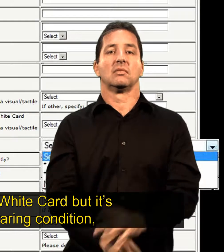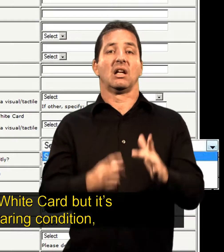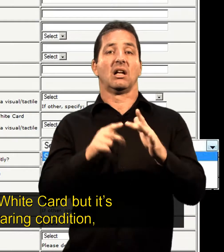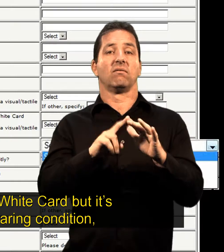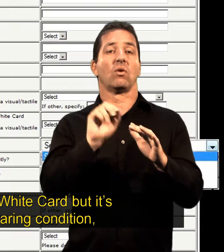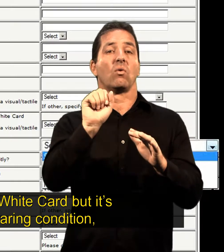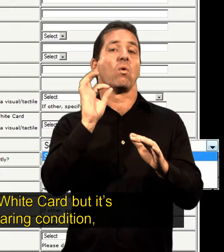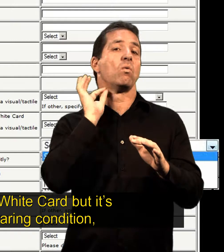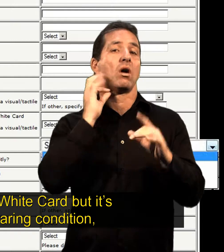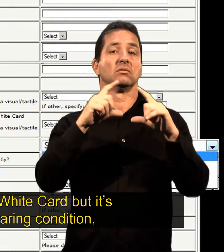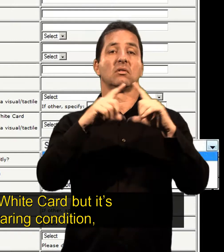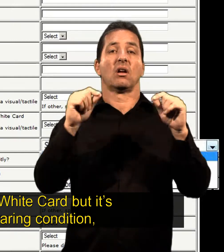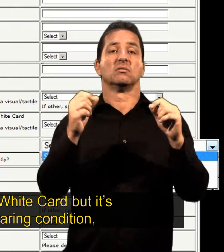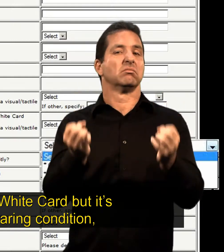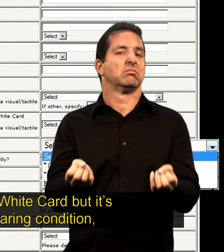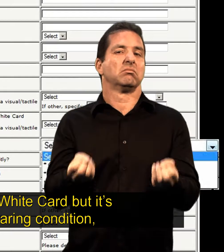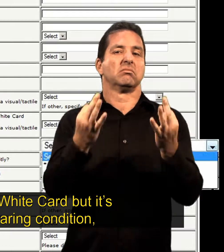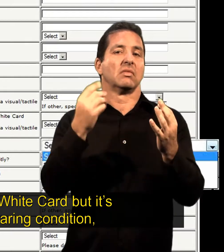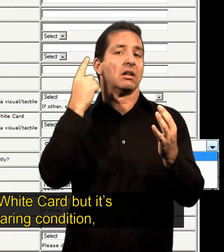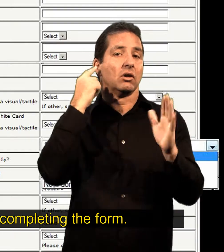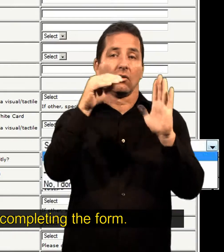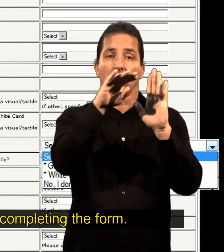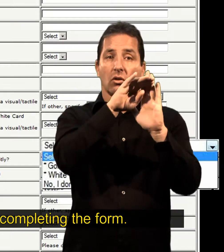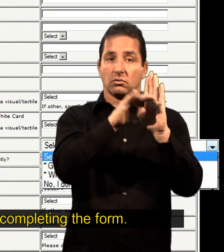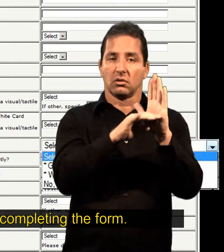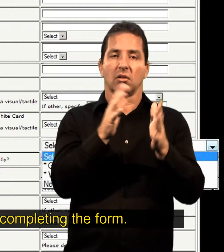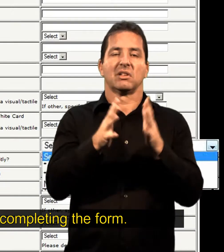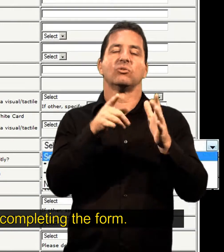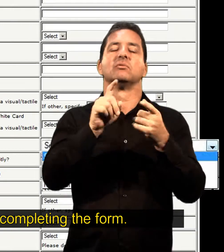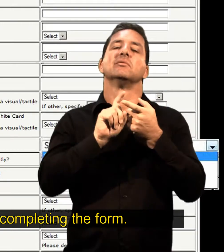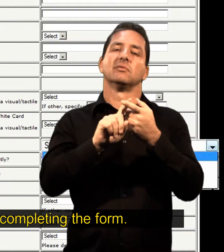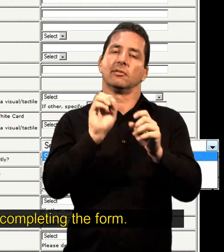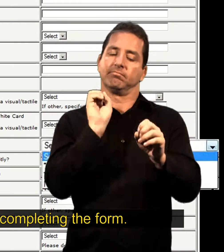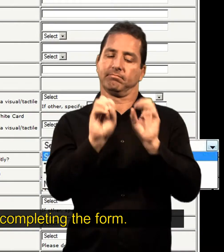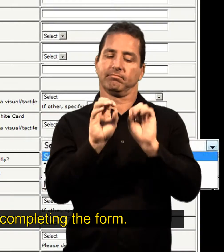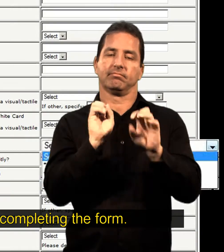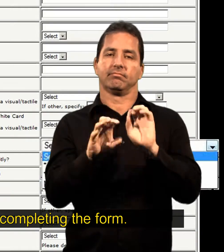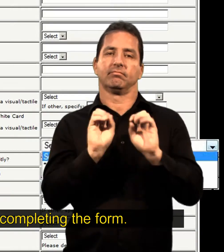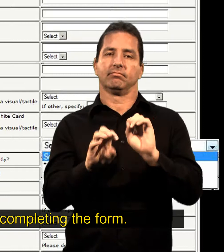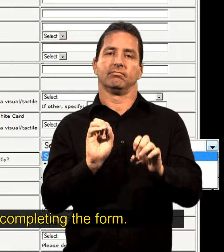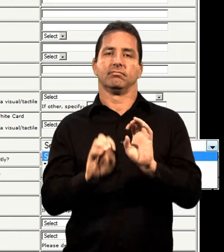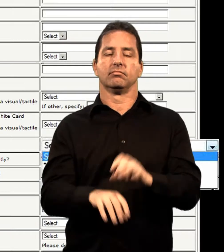If you have a white card but it's not for a hearing condition, please continue completing the form.